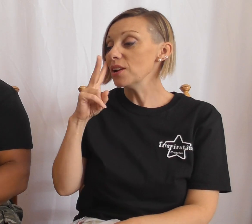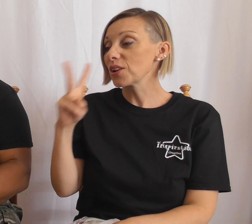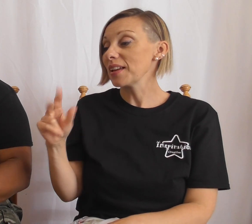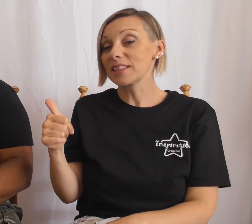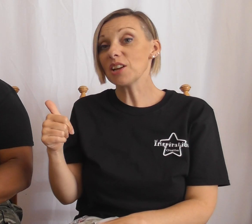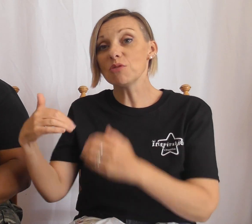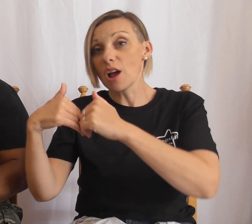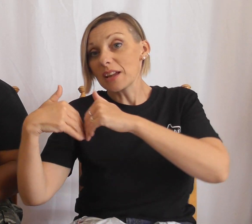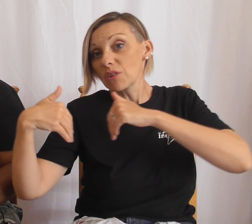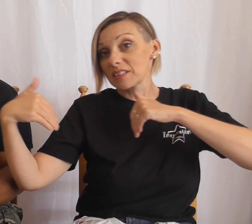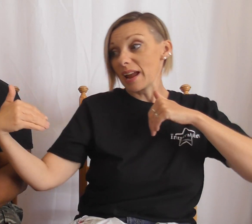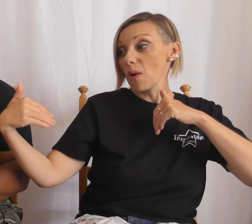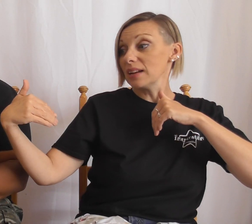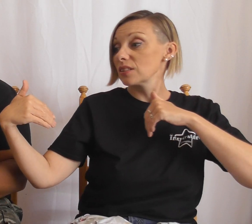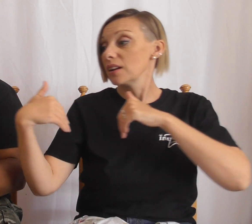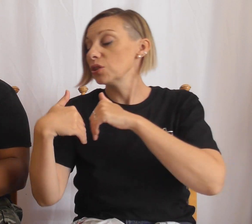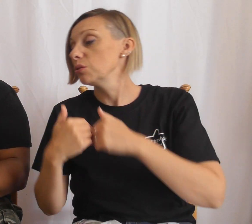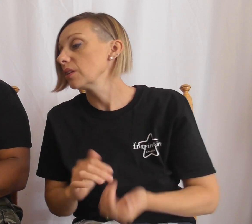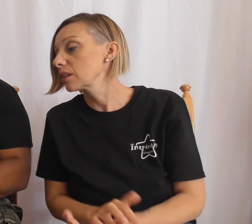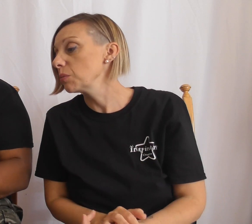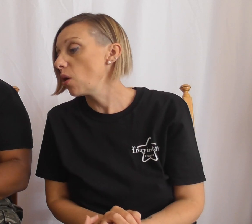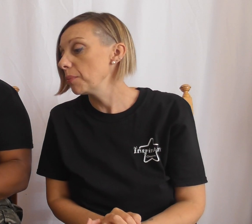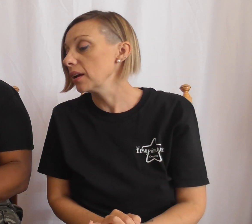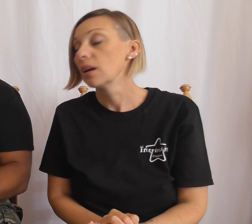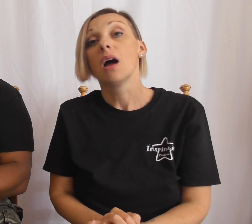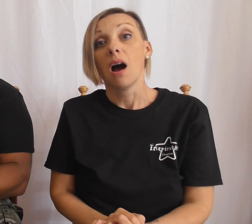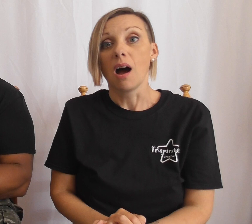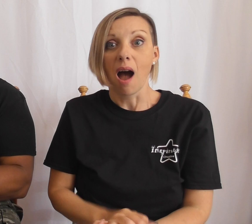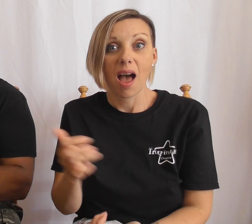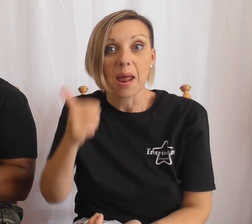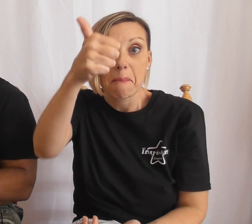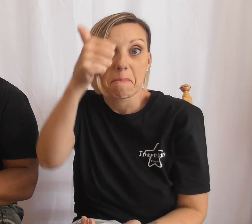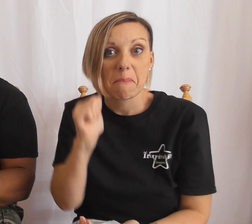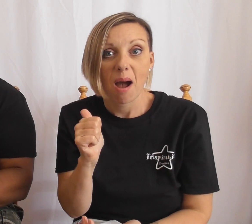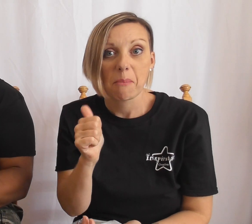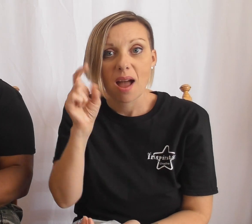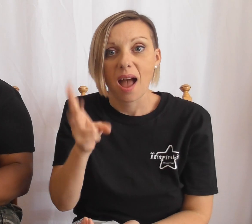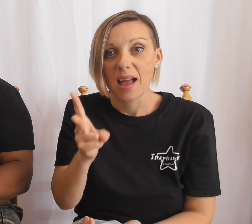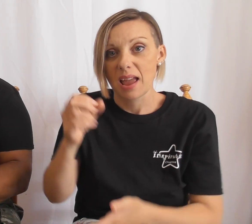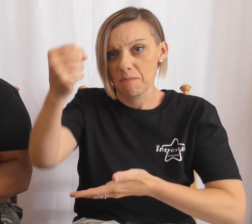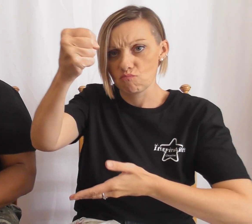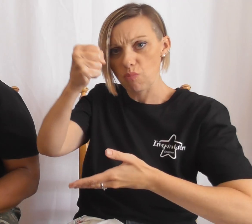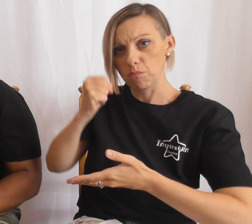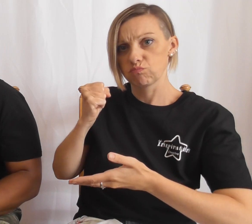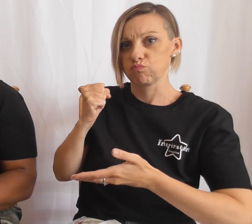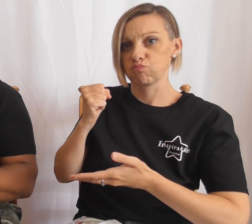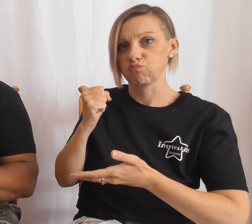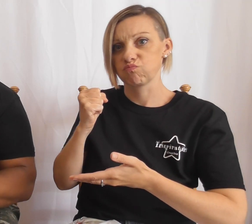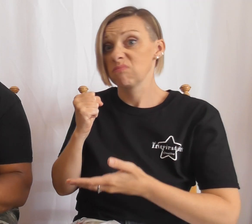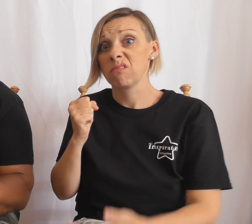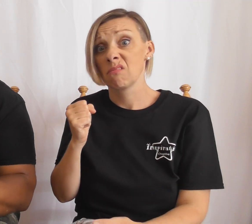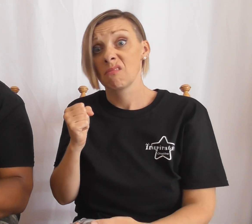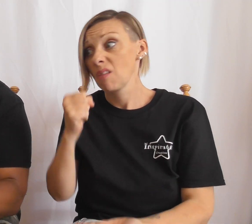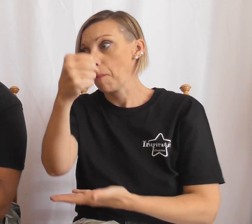But they don't look like they're trying to stay away, do they, at all? Yeah. Happy. And he's in the pub. We've gone back to the pub. I haven't been to a pub for a long